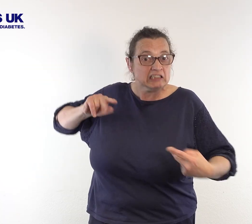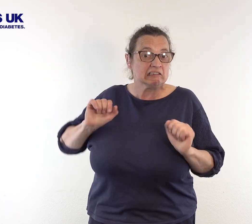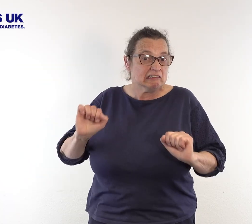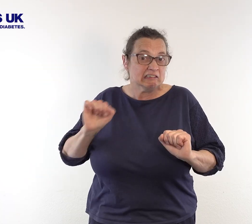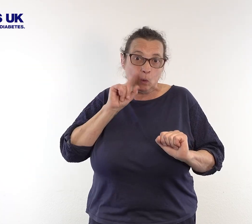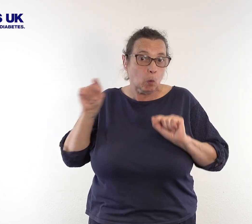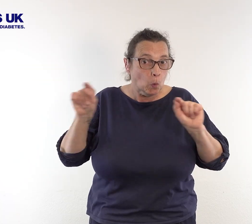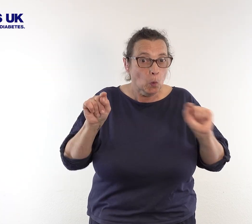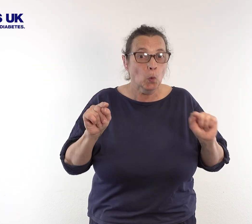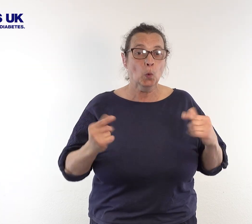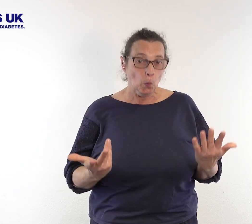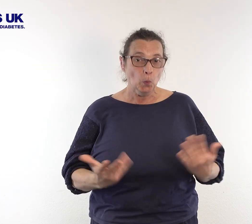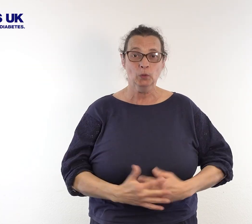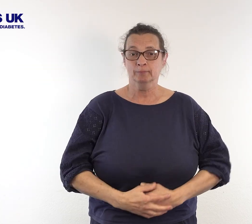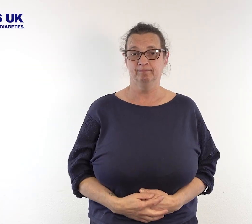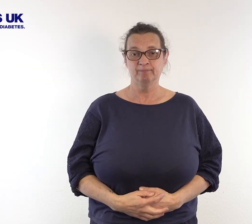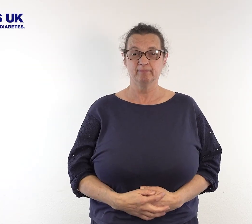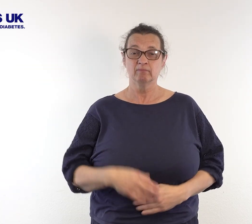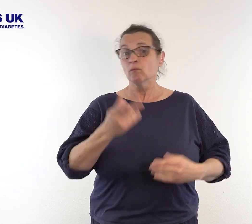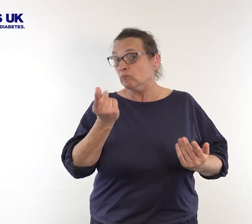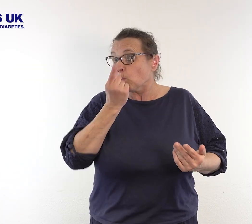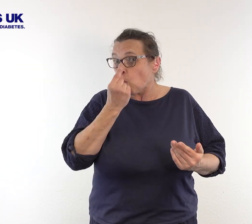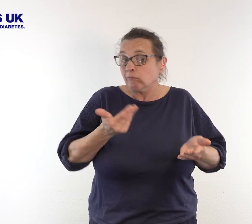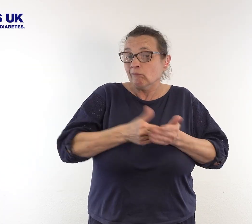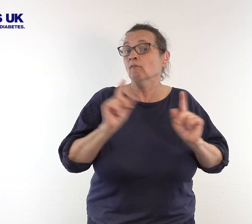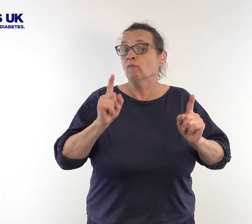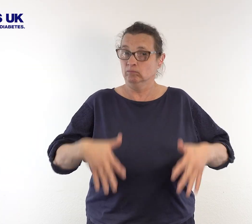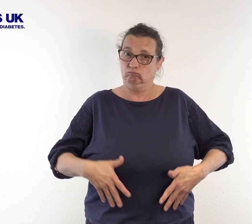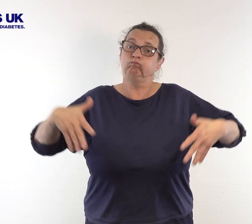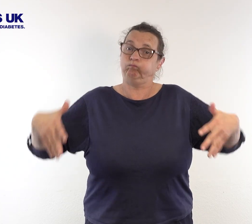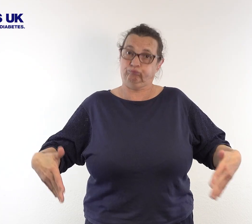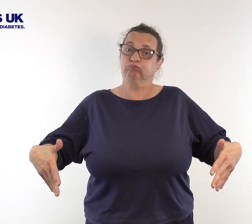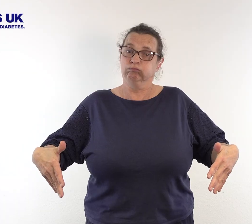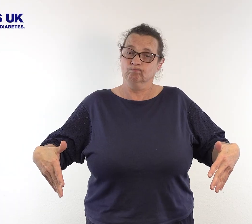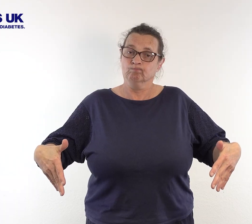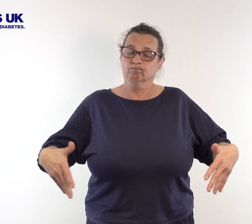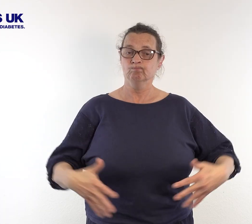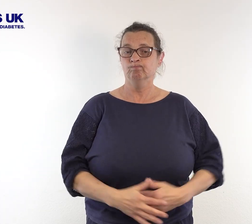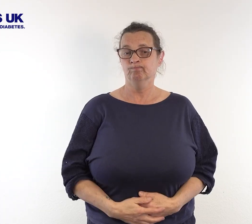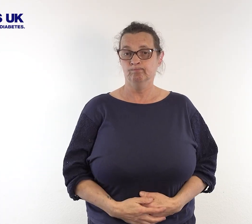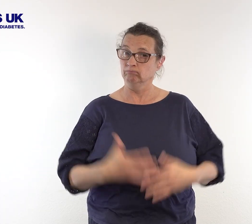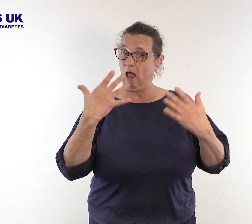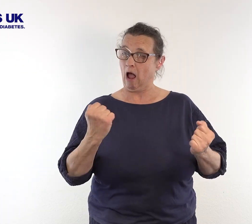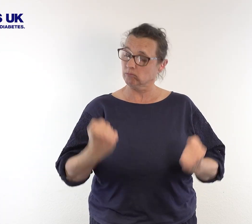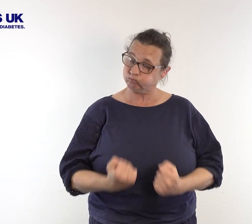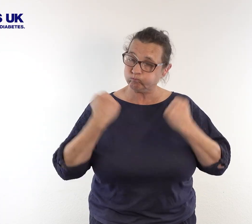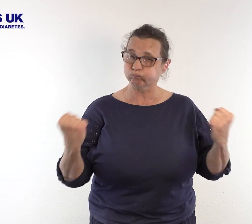There are also a lot of other risk factors for type 2 diabetes, including environmental and genetic factors.